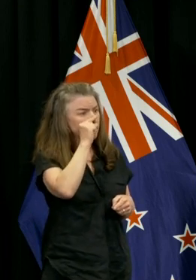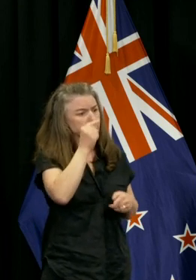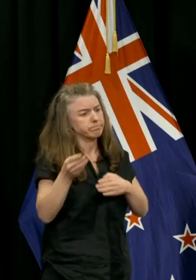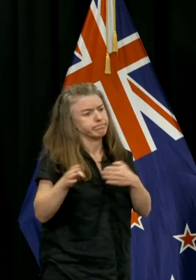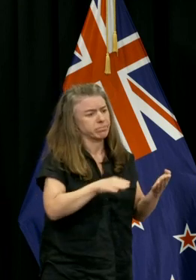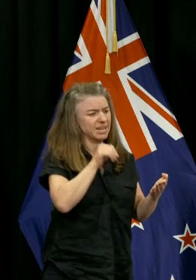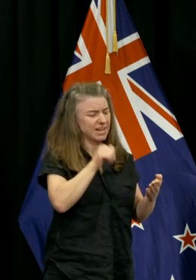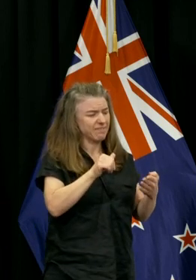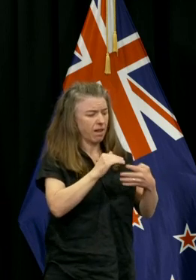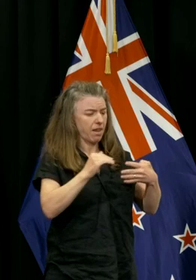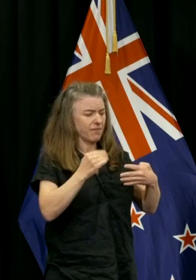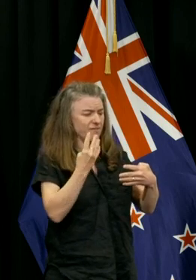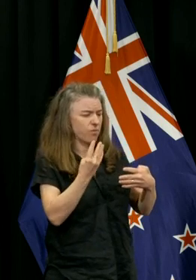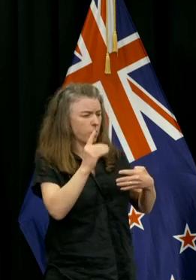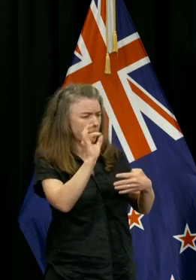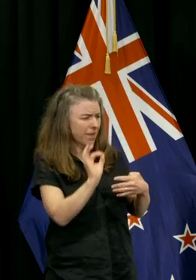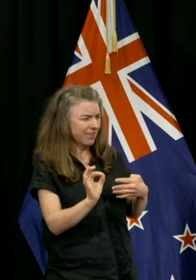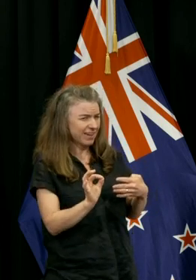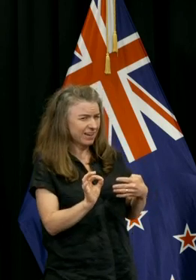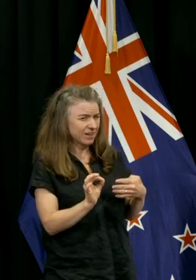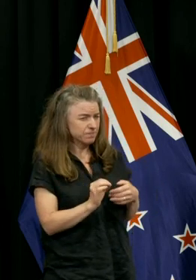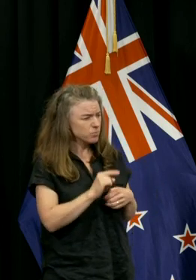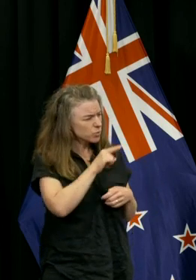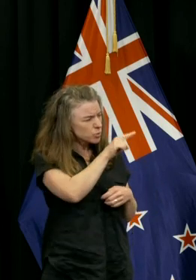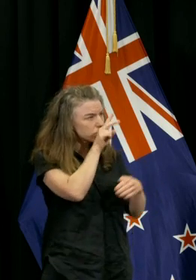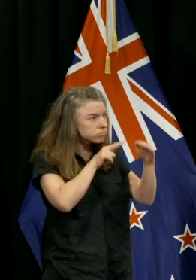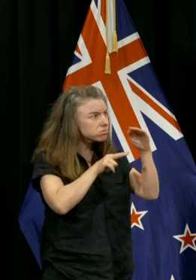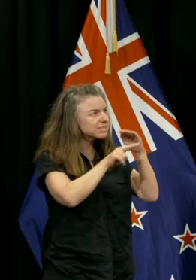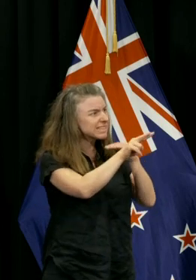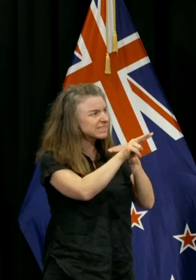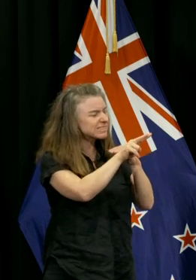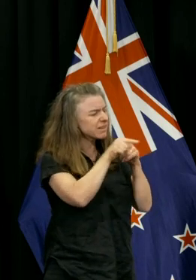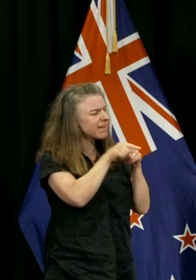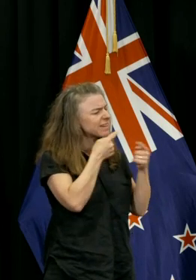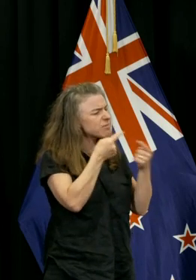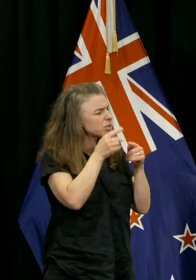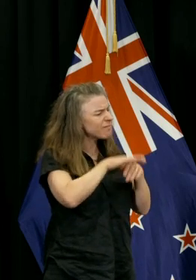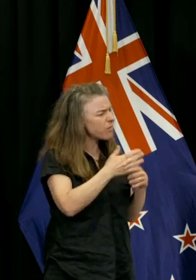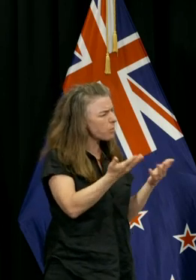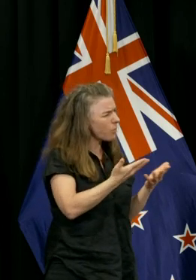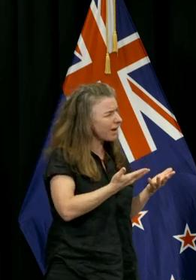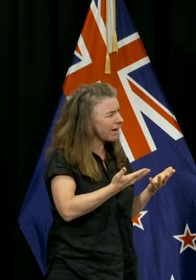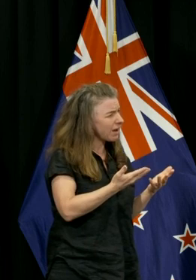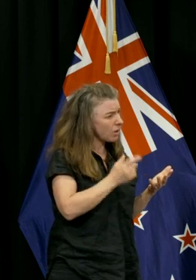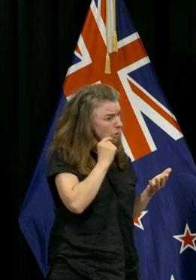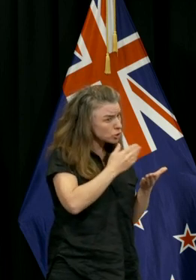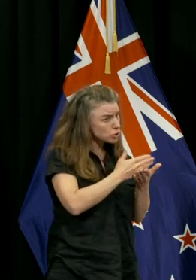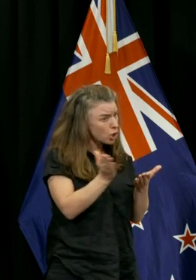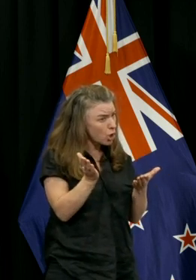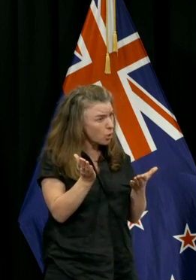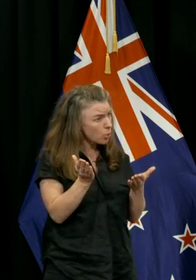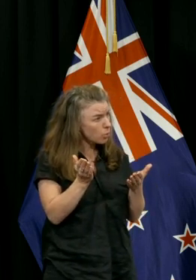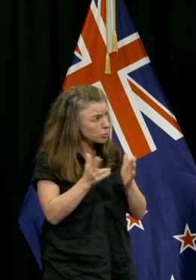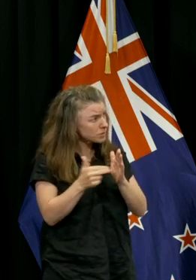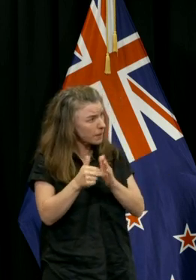measures. The modelling that you're basing it on is still not really public. You said it would come out eventually, but do you think Kiwis deserve to see it sooner rather than later? Well, of